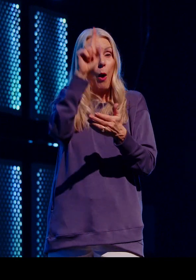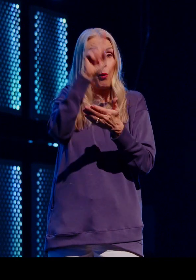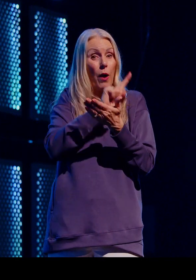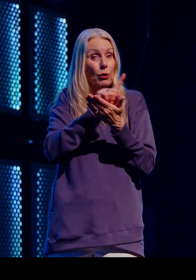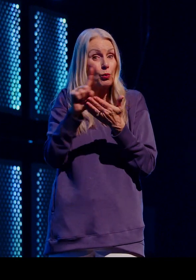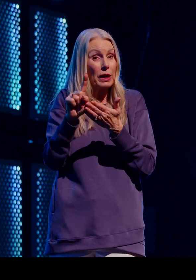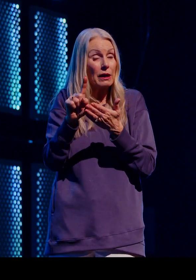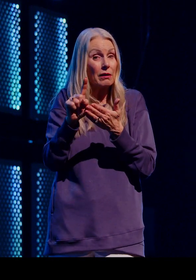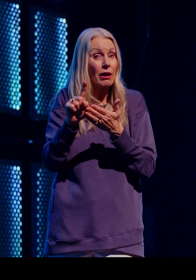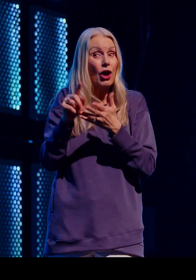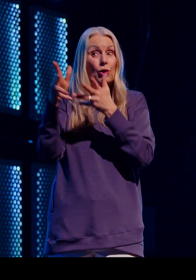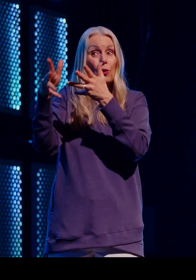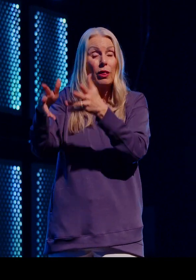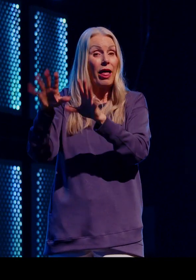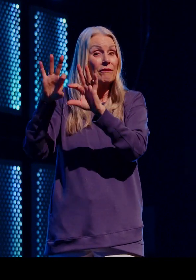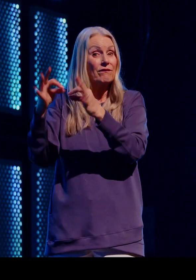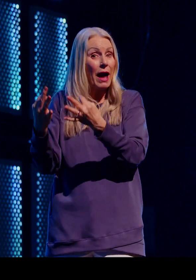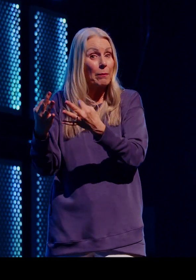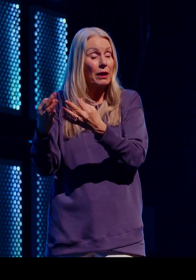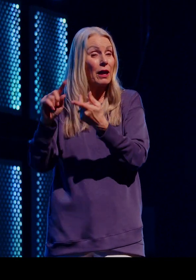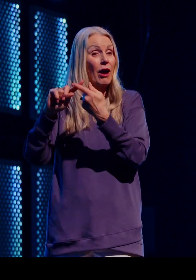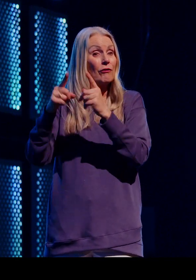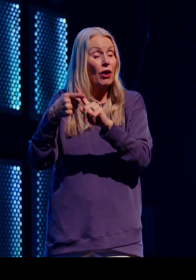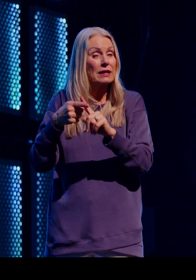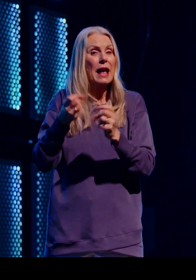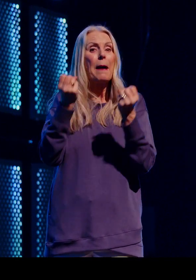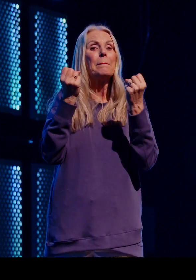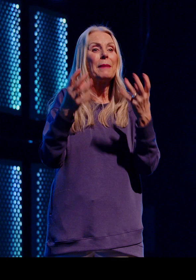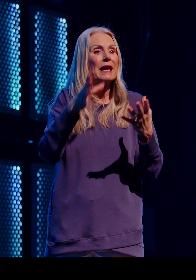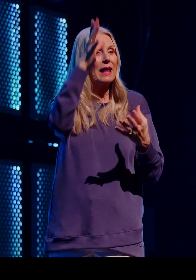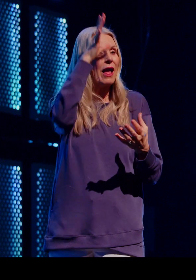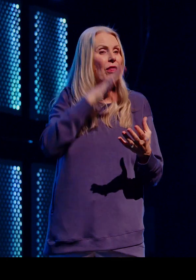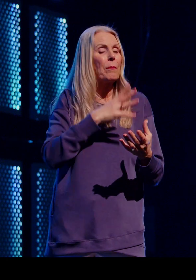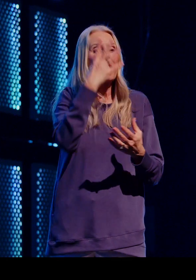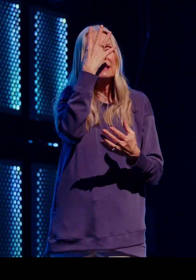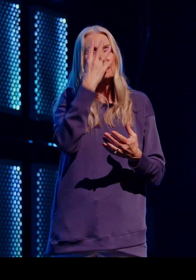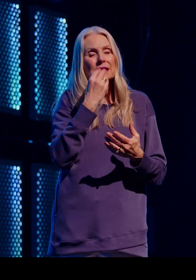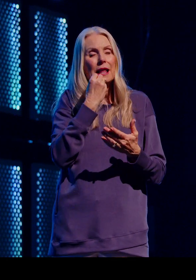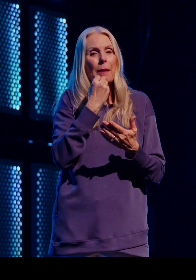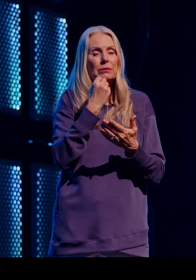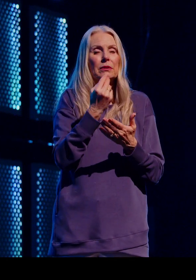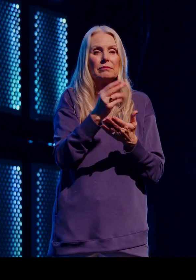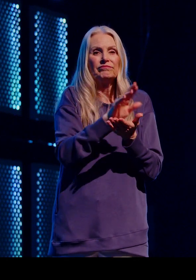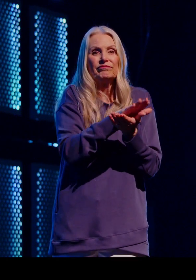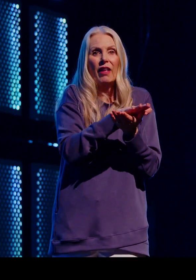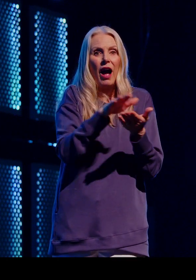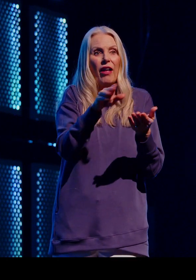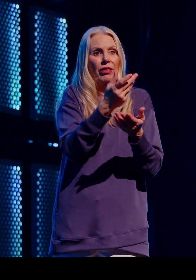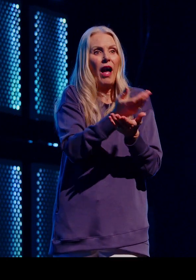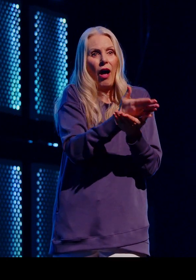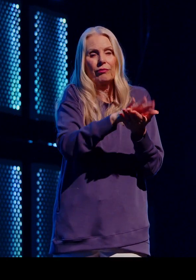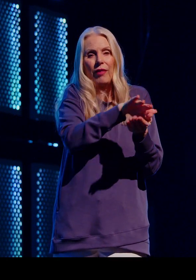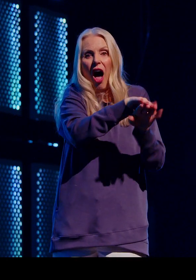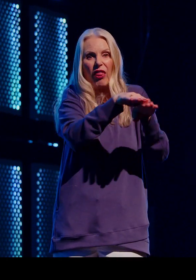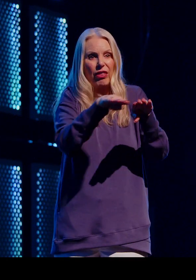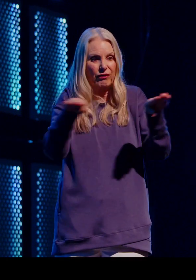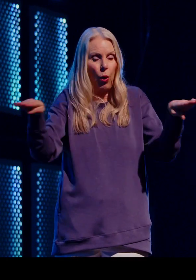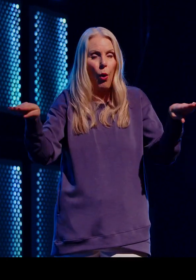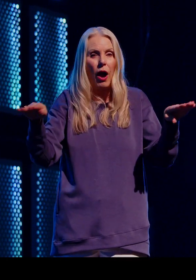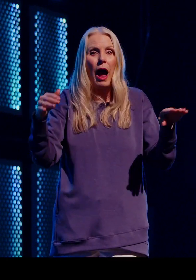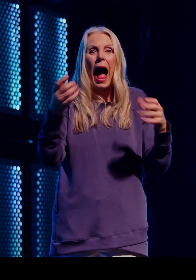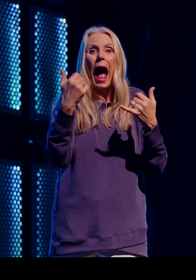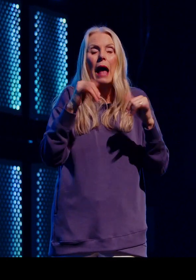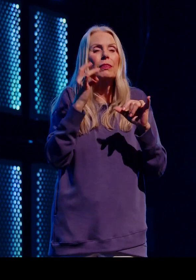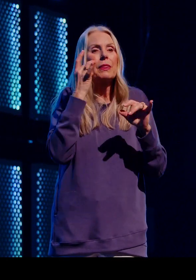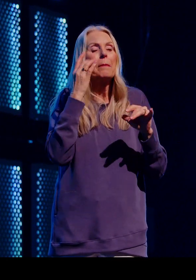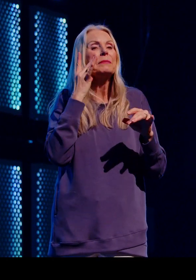being away from family and friends. Many of our guys were sleeping on floors. Getting bit, we were bit by mosquitoes. I still have some mosquito